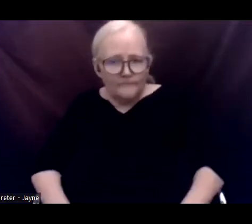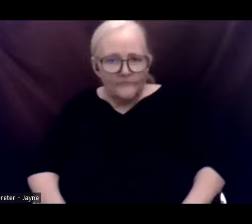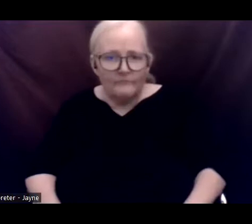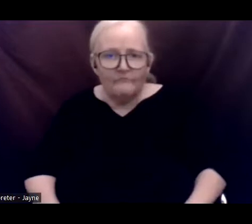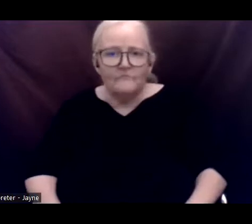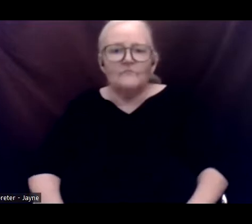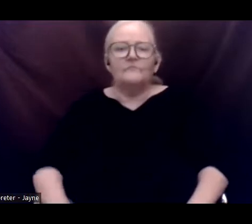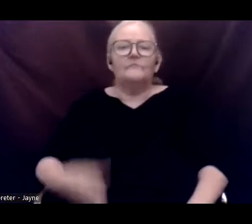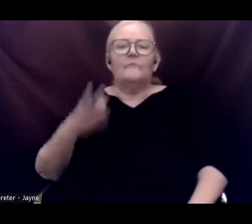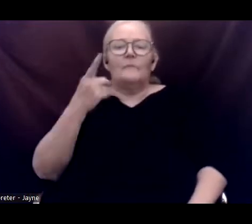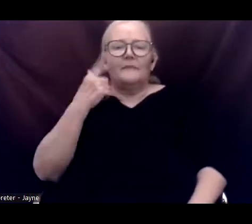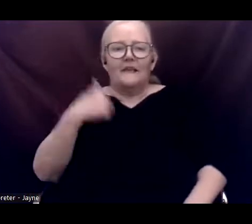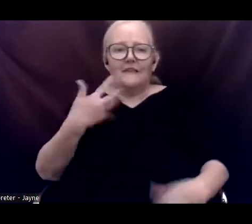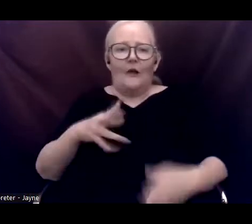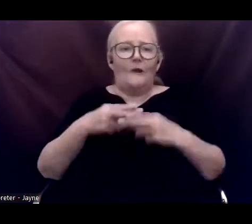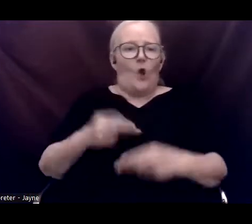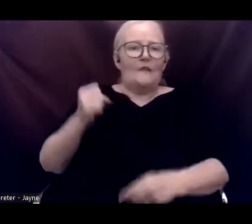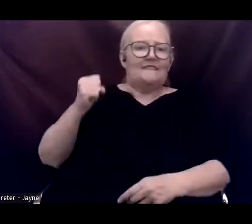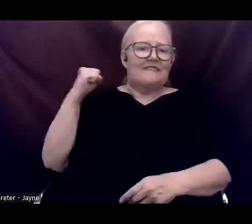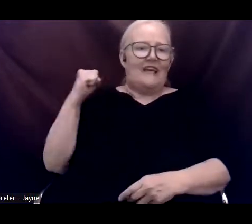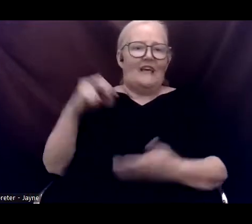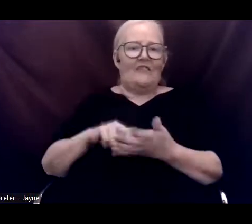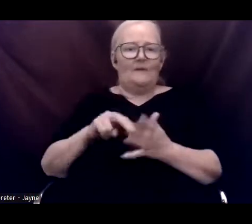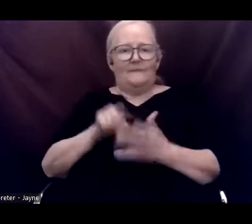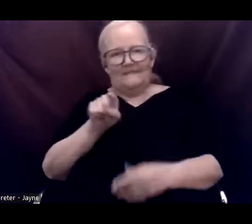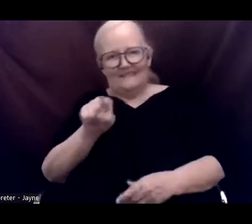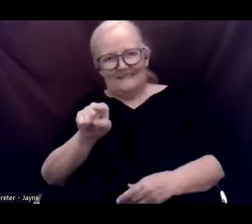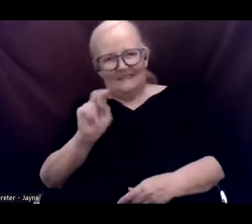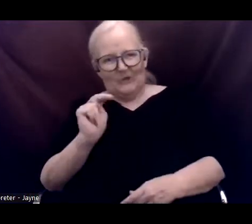And since I committed that to south, I'm going to face that way for north.